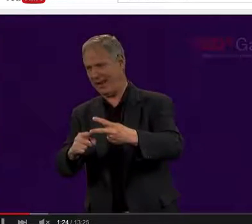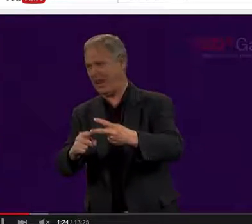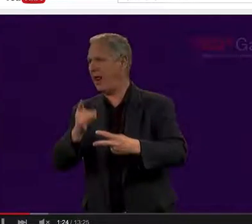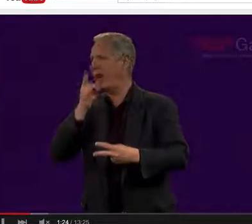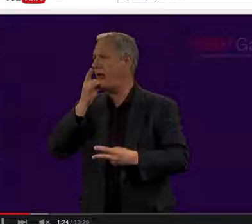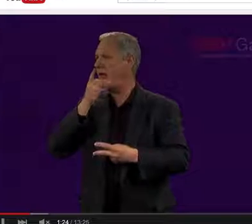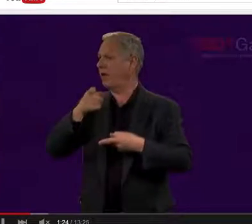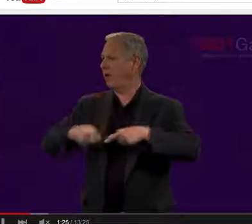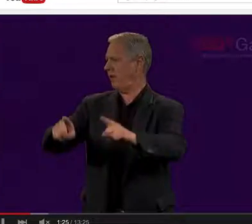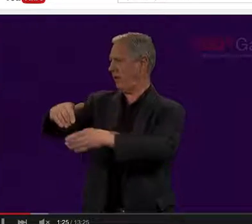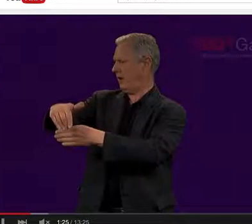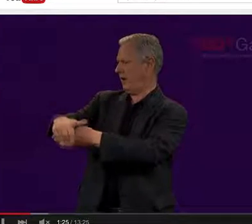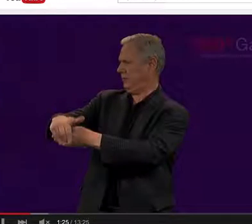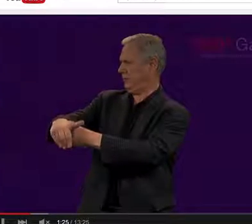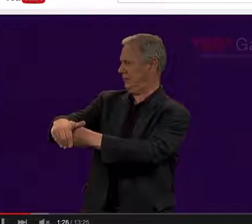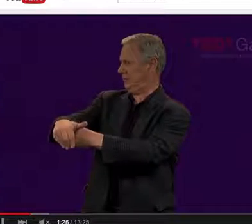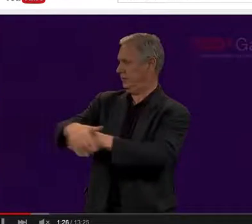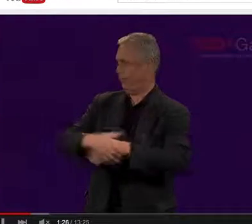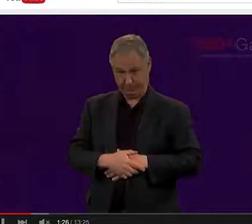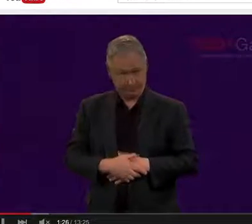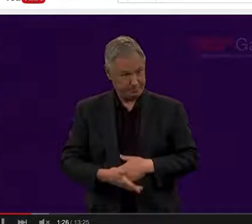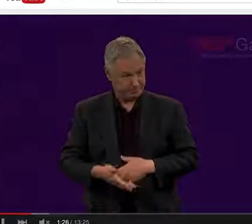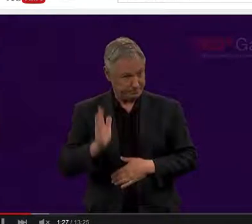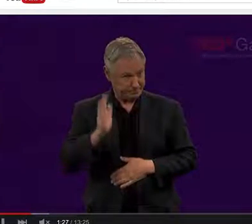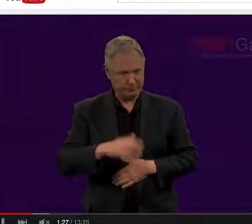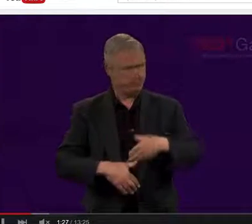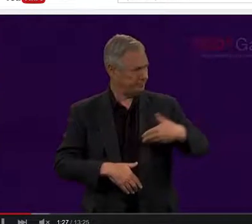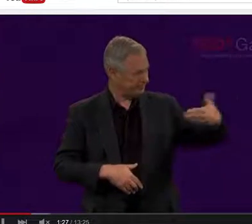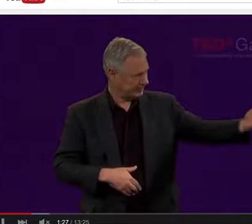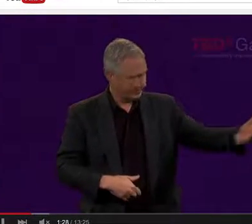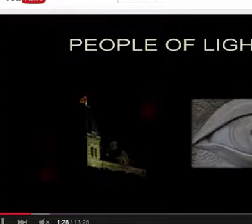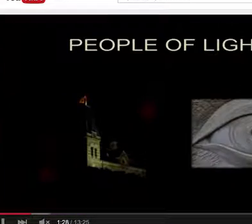for the speakers and during the night.